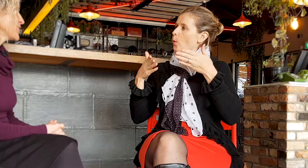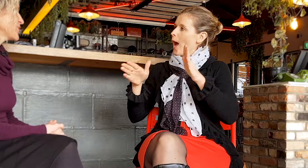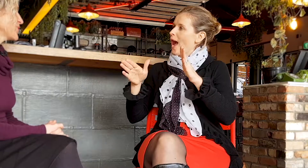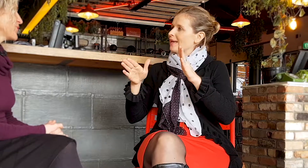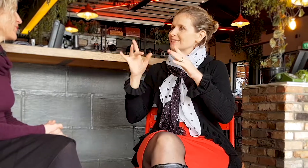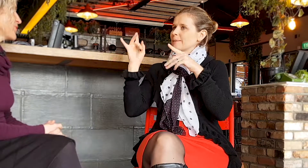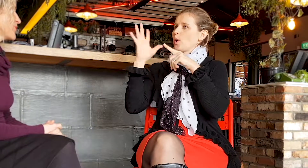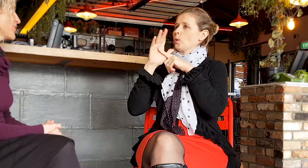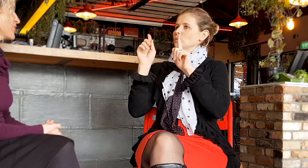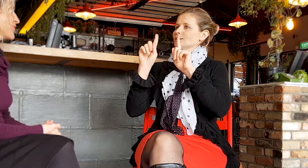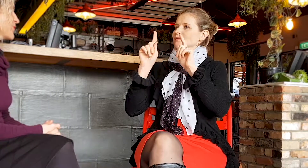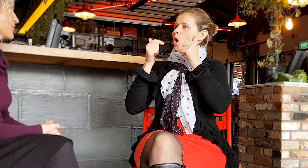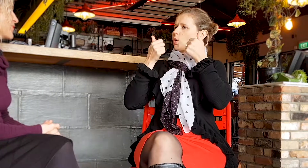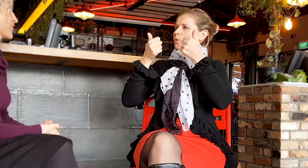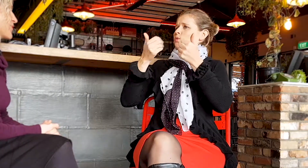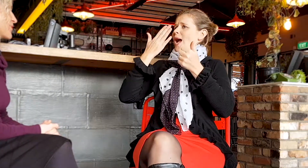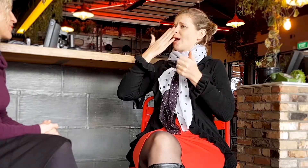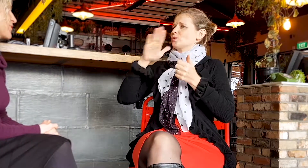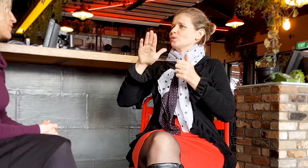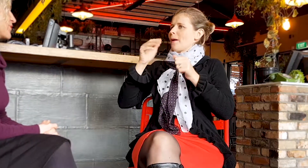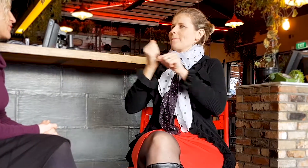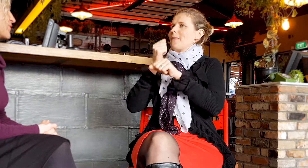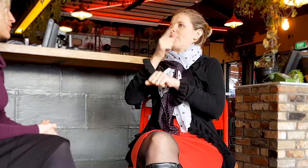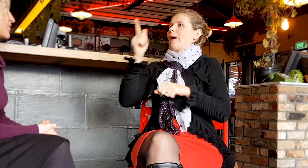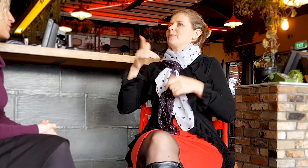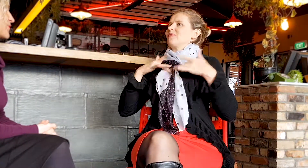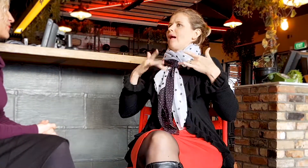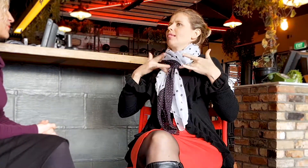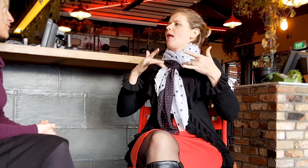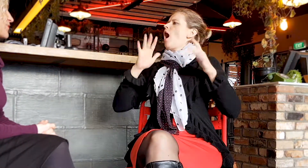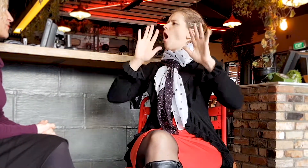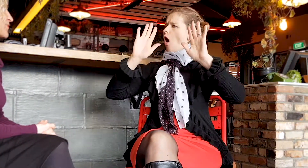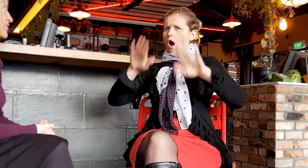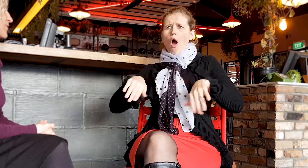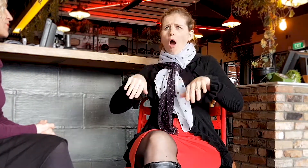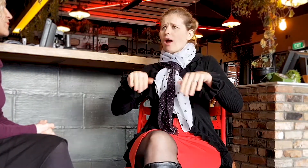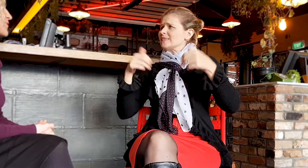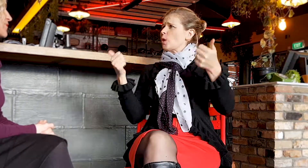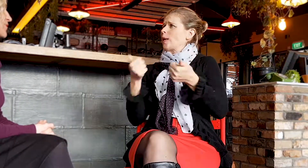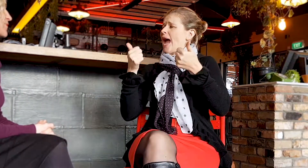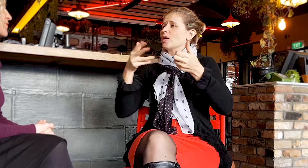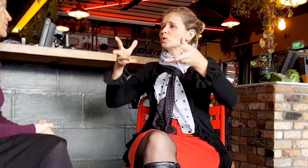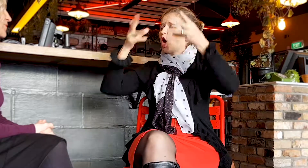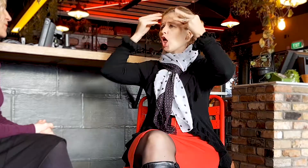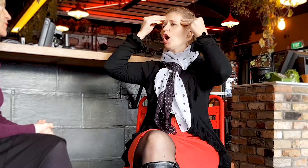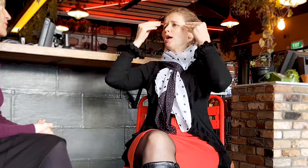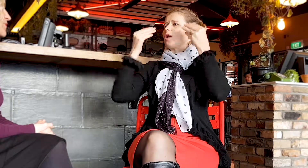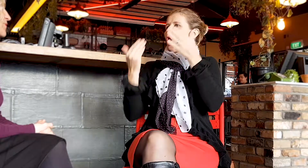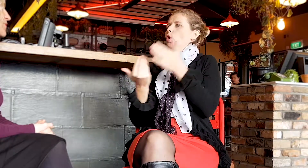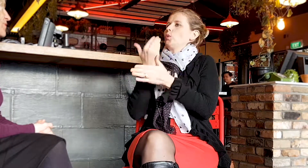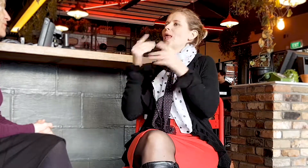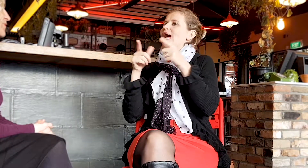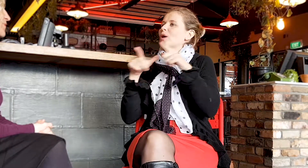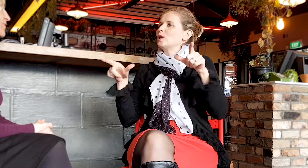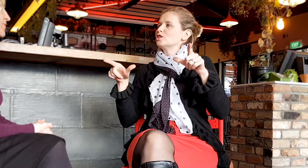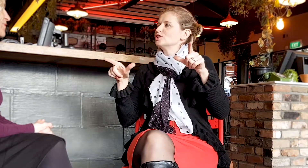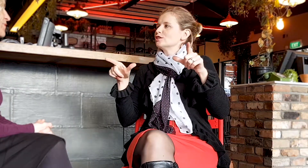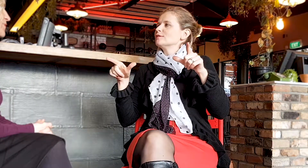fine. I think it's really important to approach teaching in a